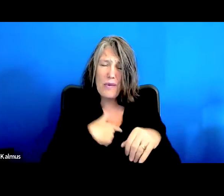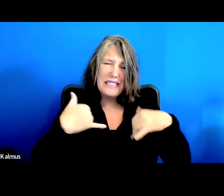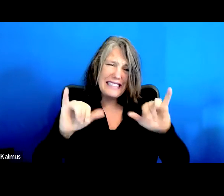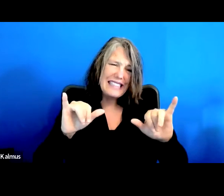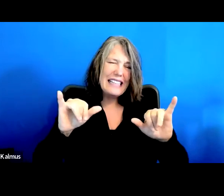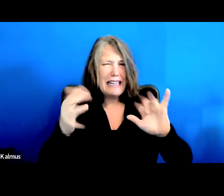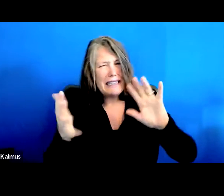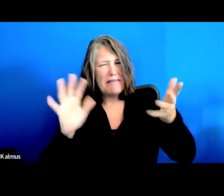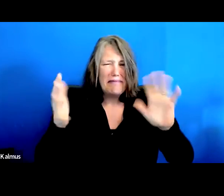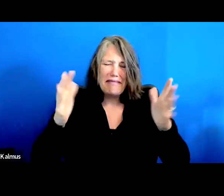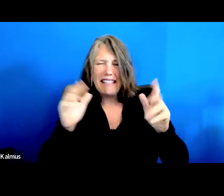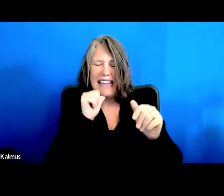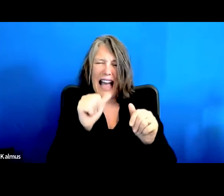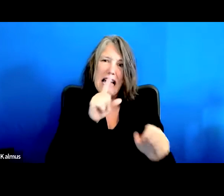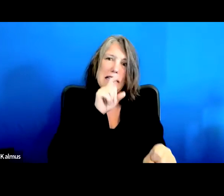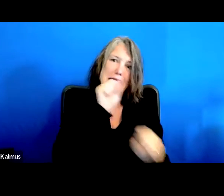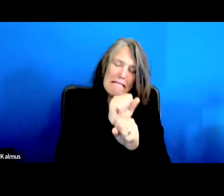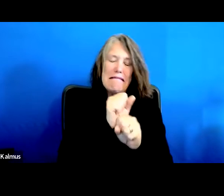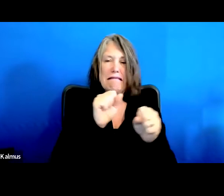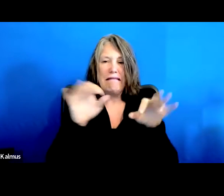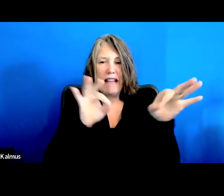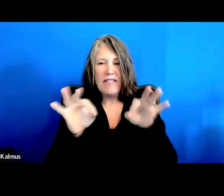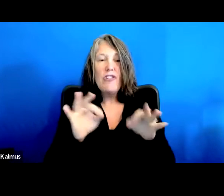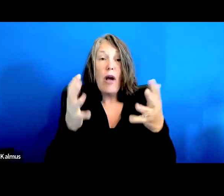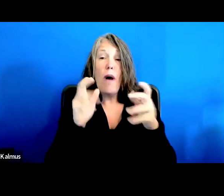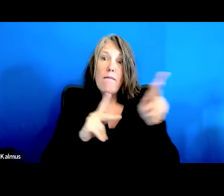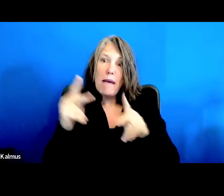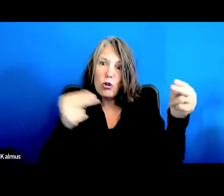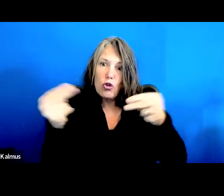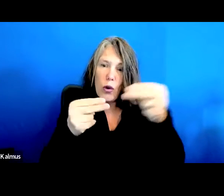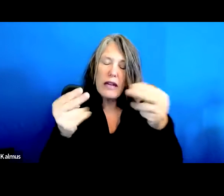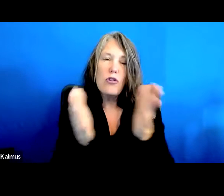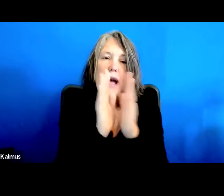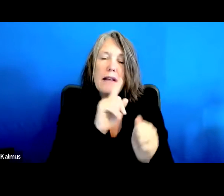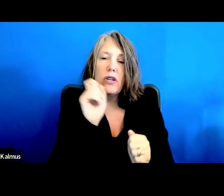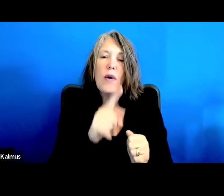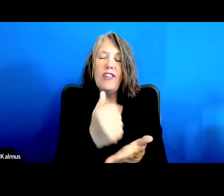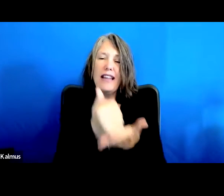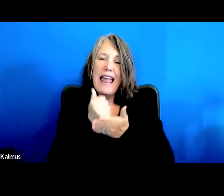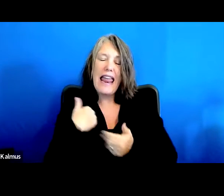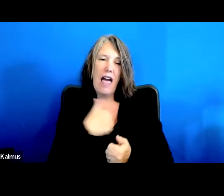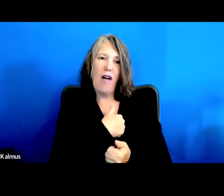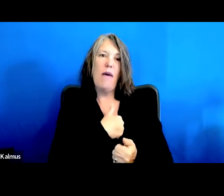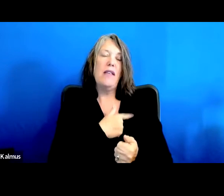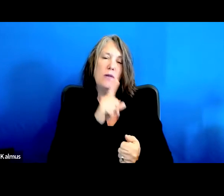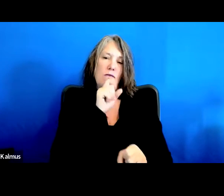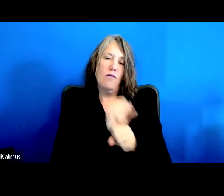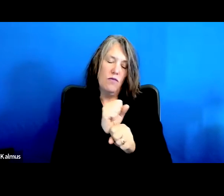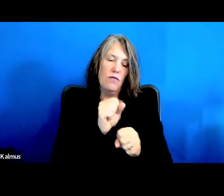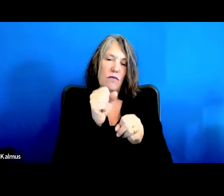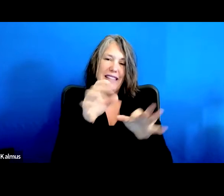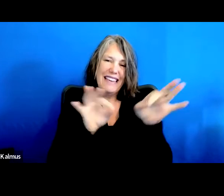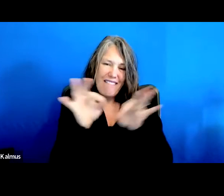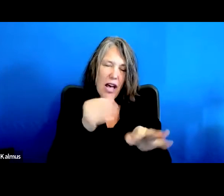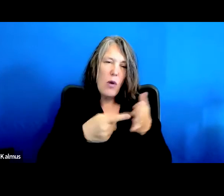collective. We want everyone who's attending here to join and ask questions, and help us define all of these